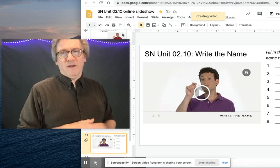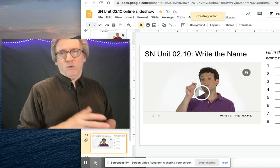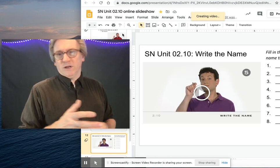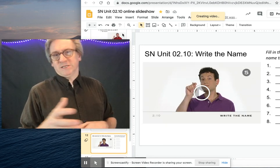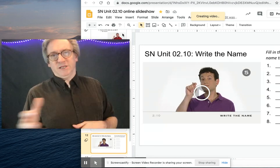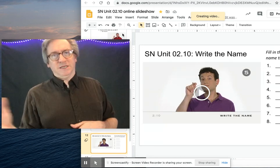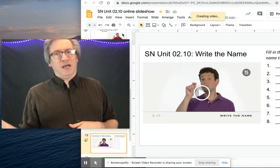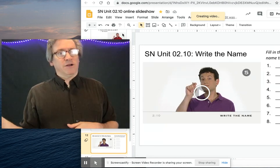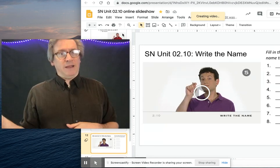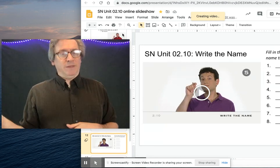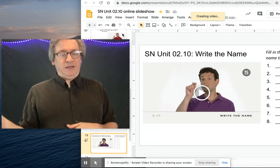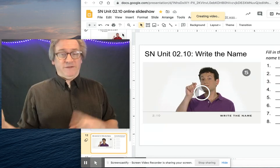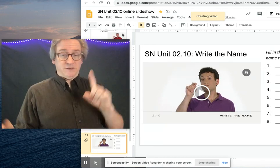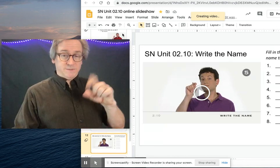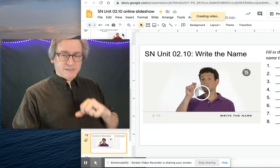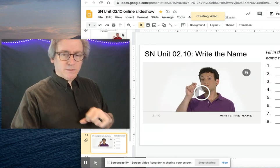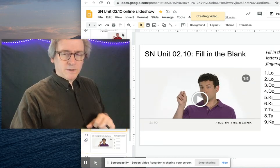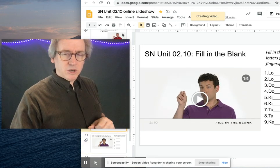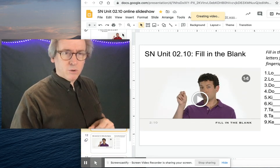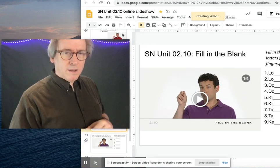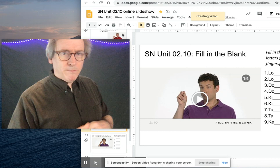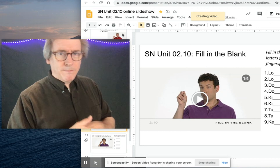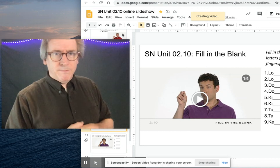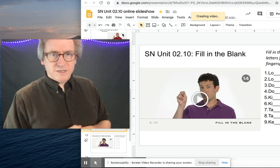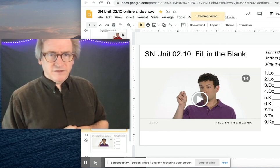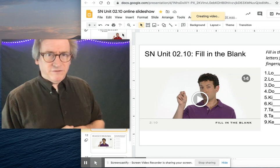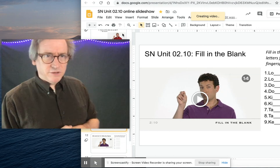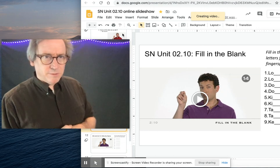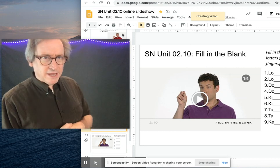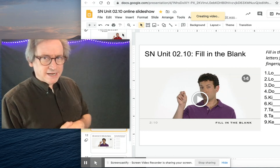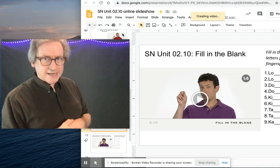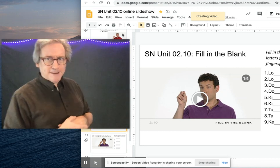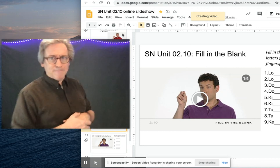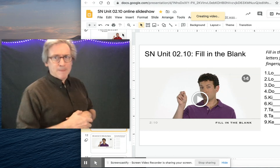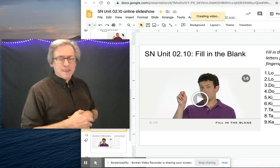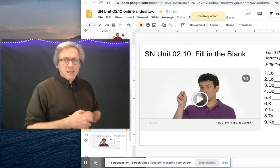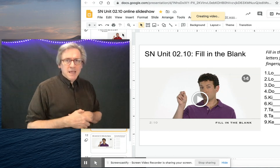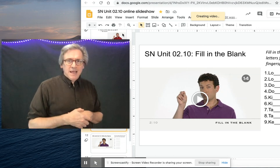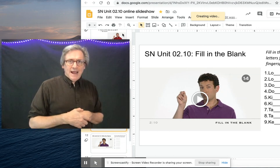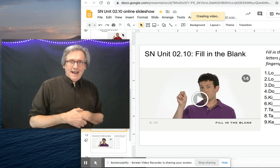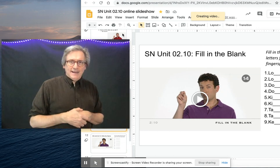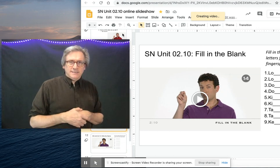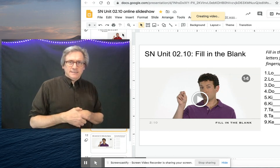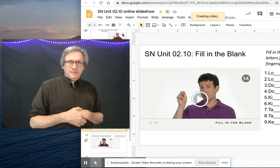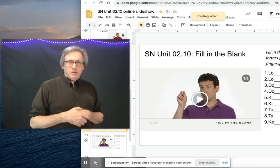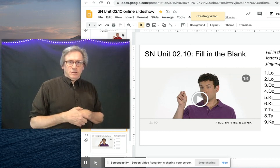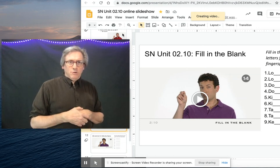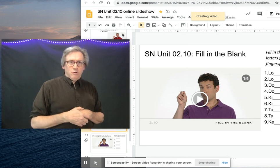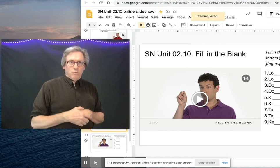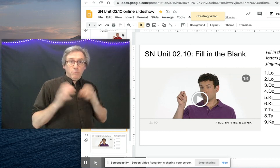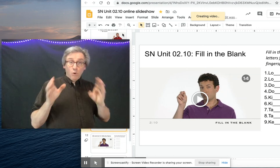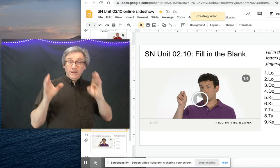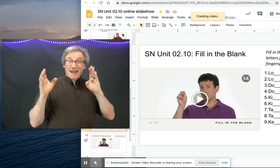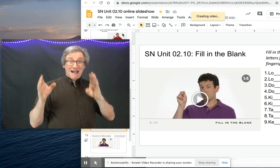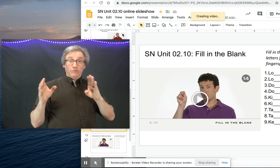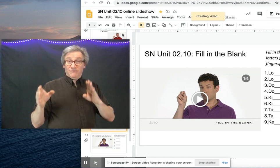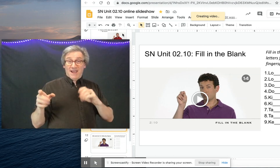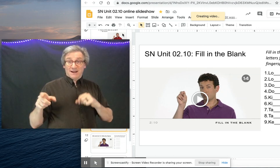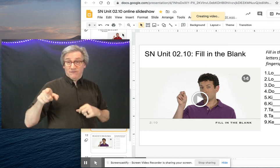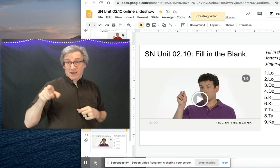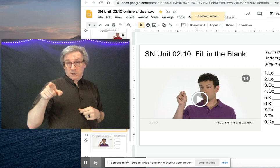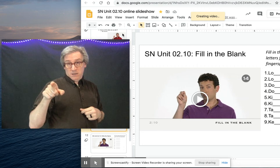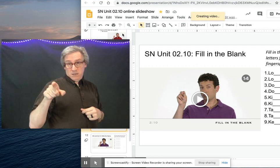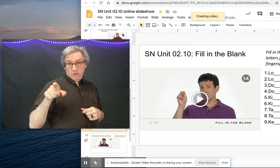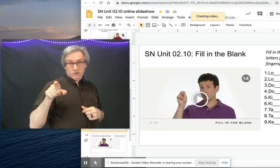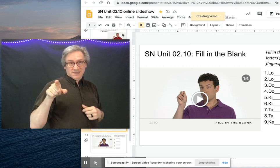And then what is the entire name that he fingerspells? Now I'm going to go up to the fill in the blank again and point out the